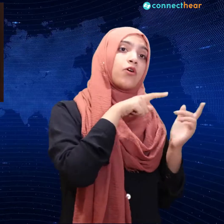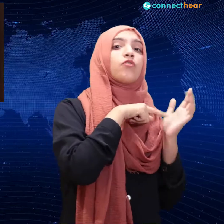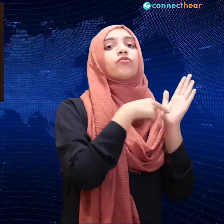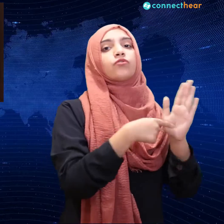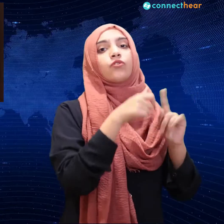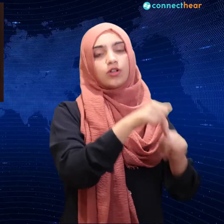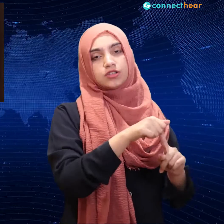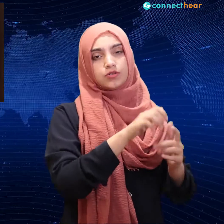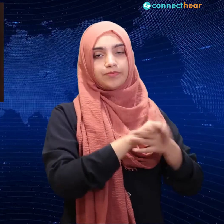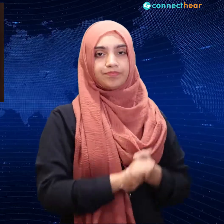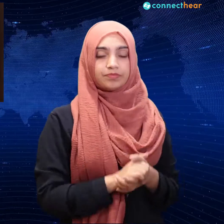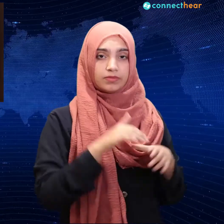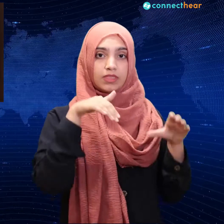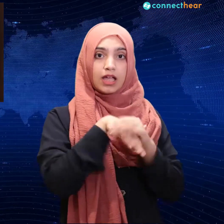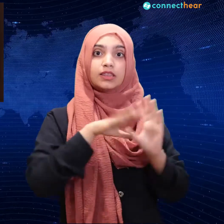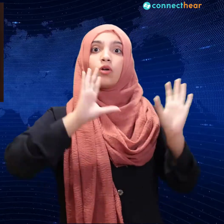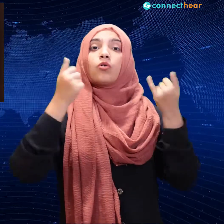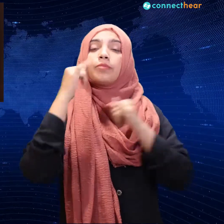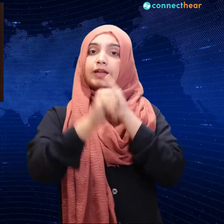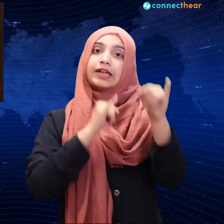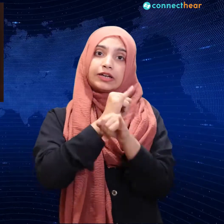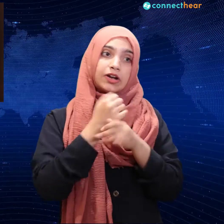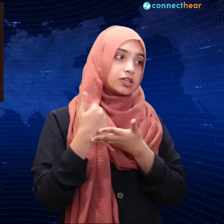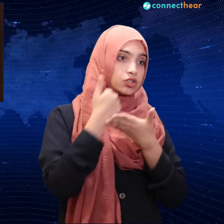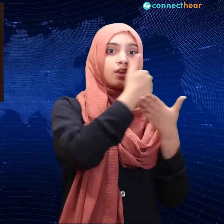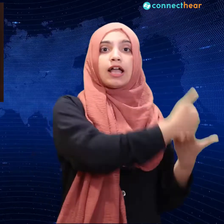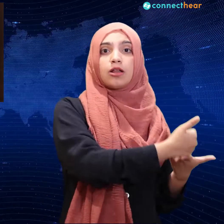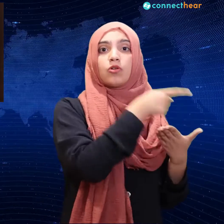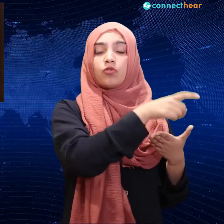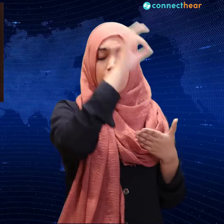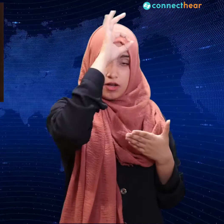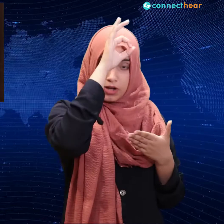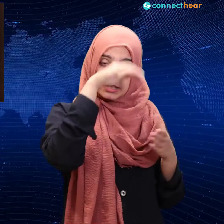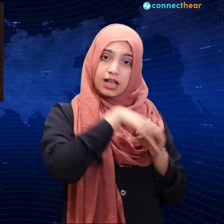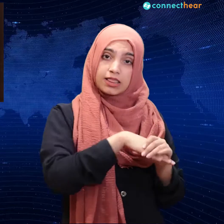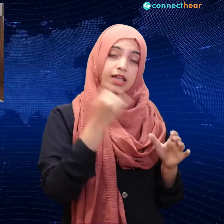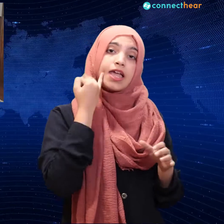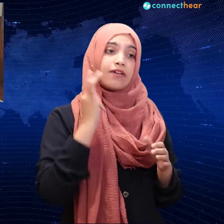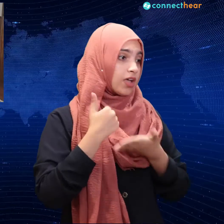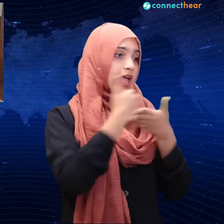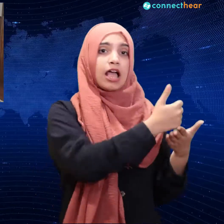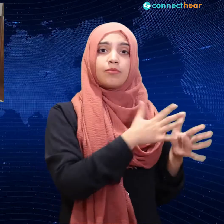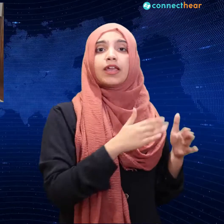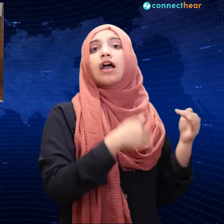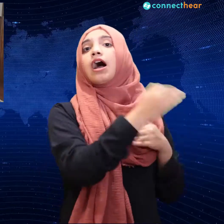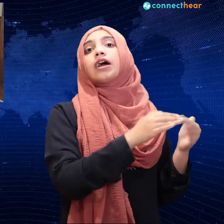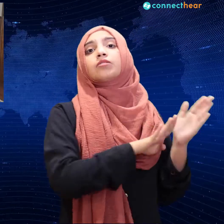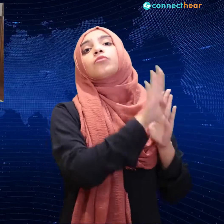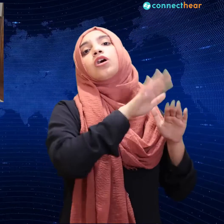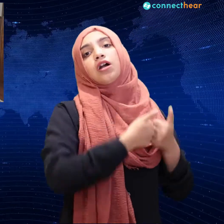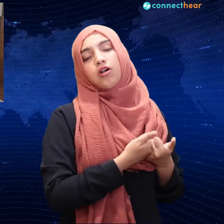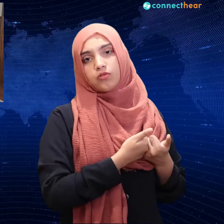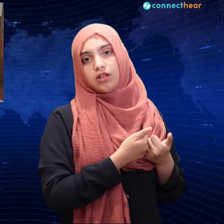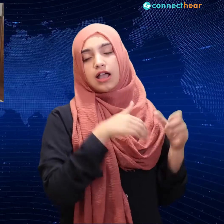help, they will not be able to stop this crisis. So we should incentivize them, push them in the